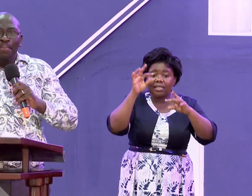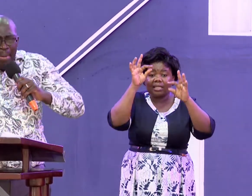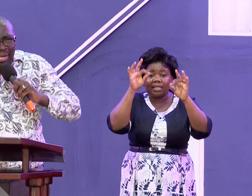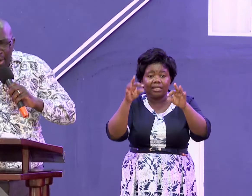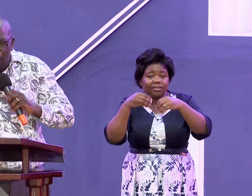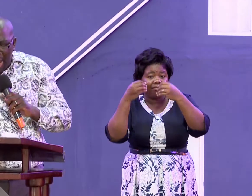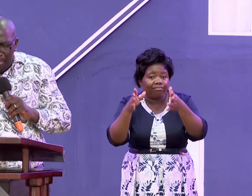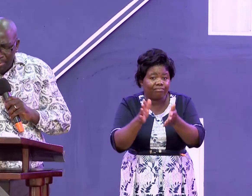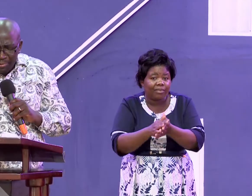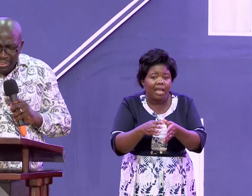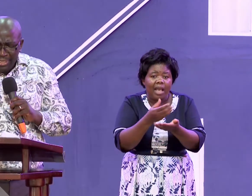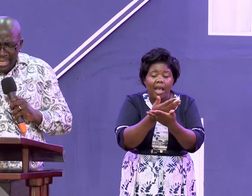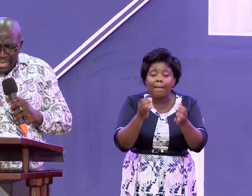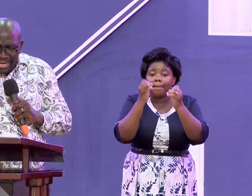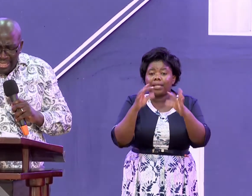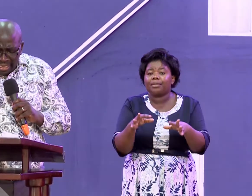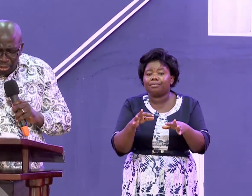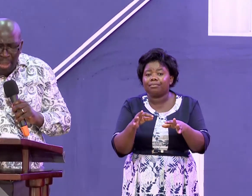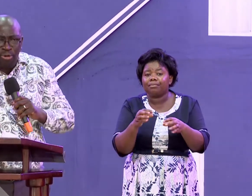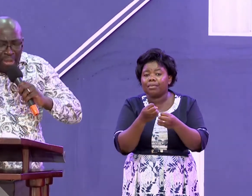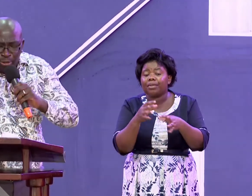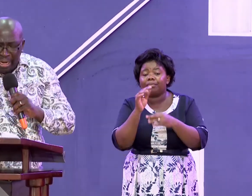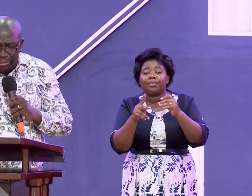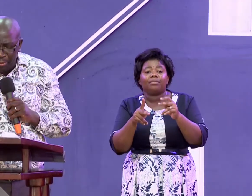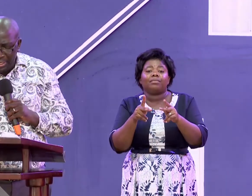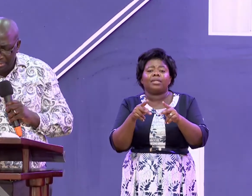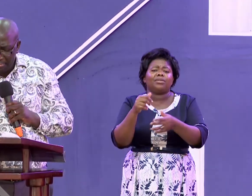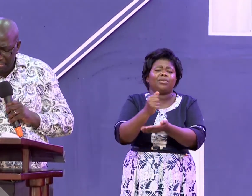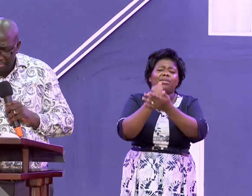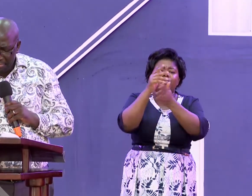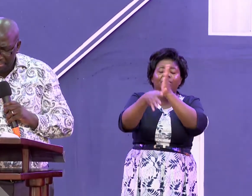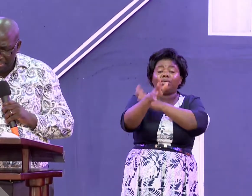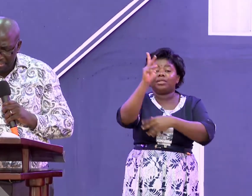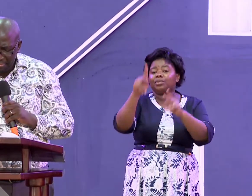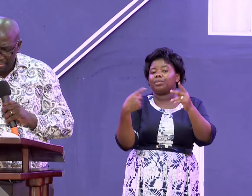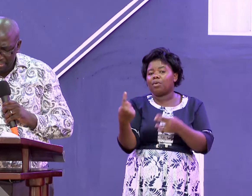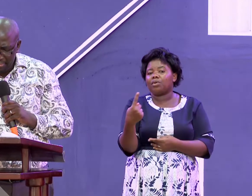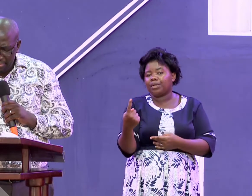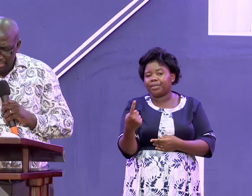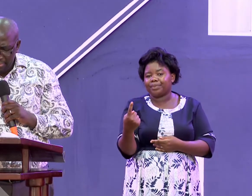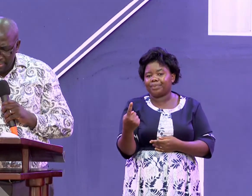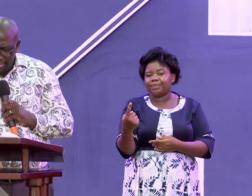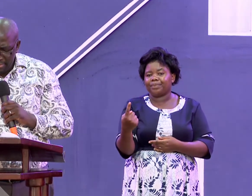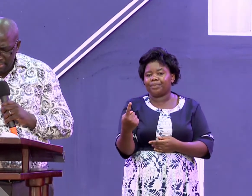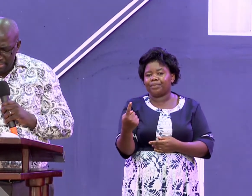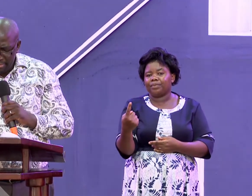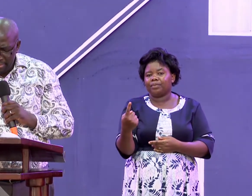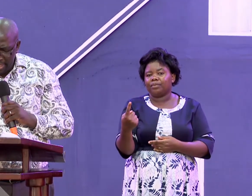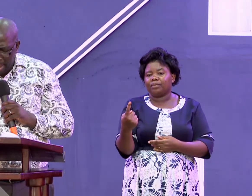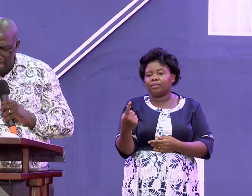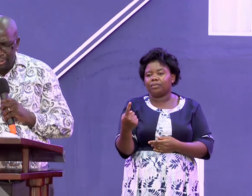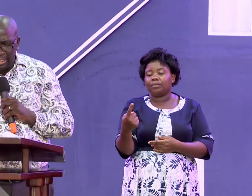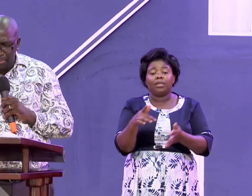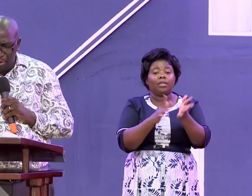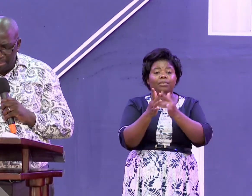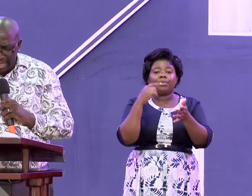you've helped. How many of those? When you just help them because they're people of God.